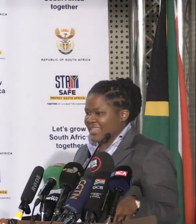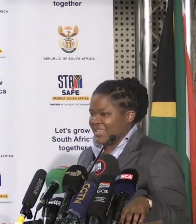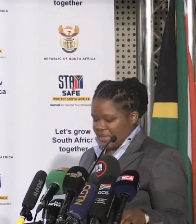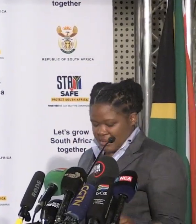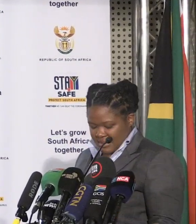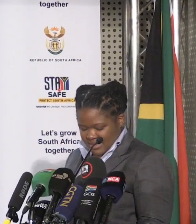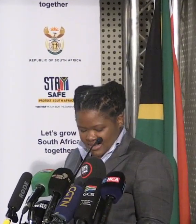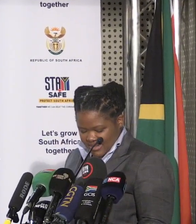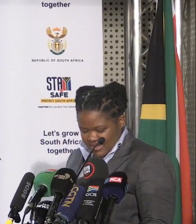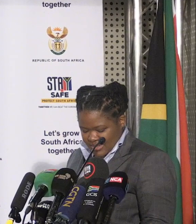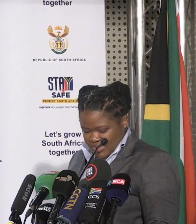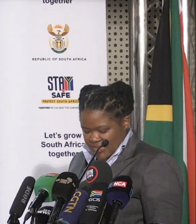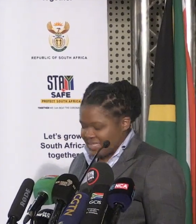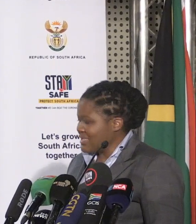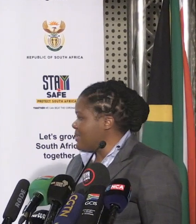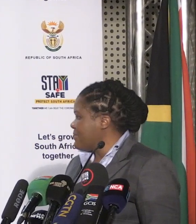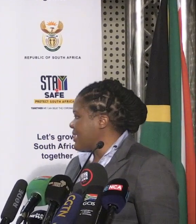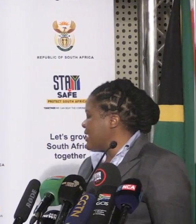Bengashe.